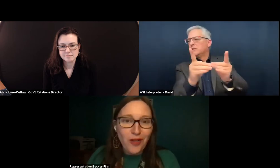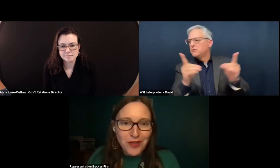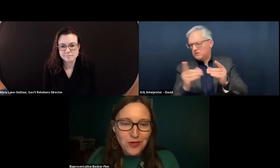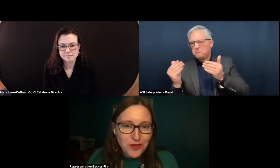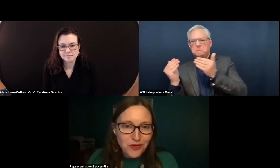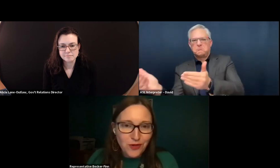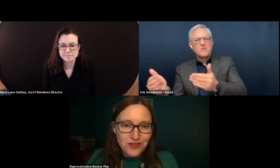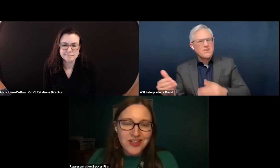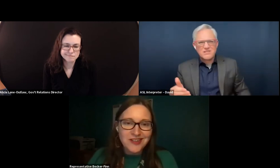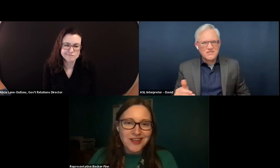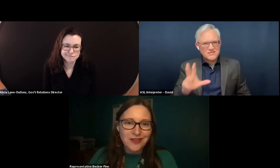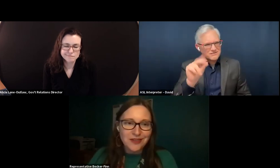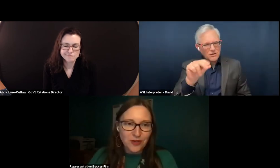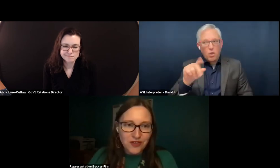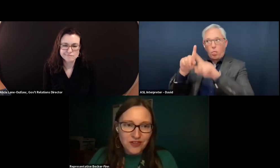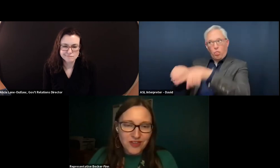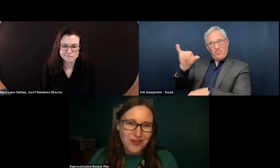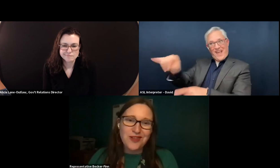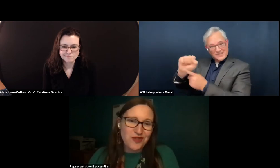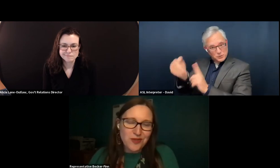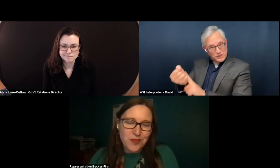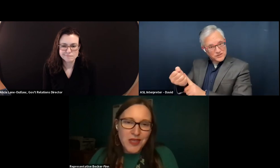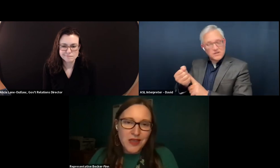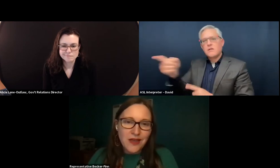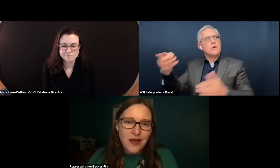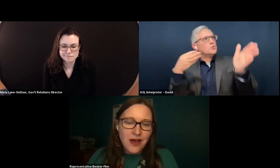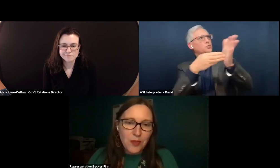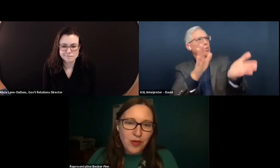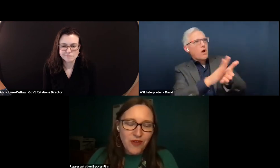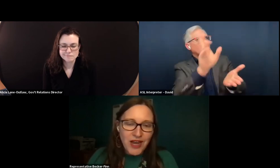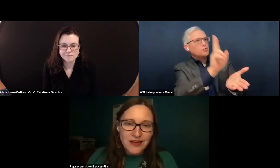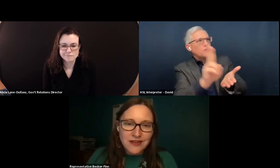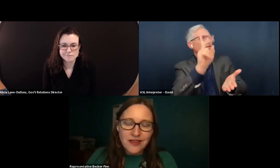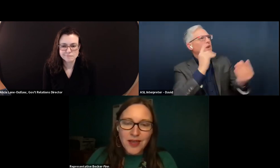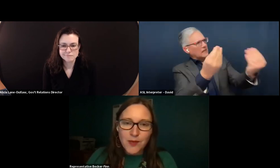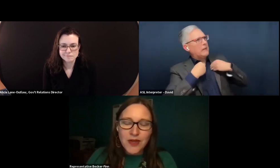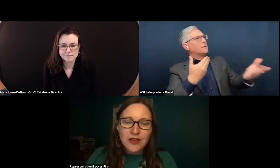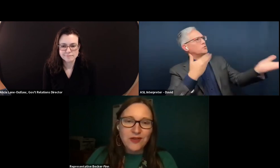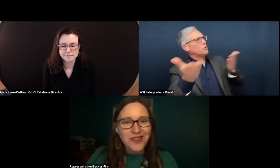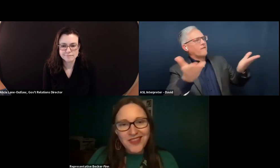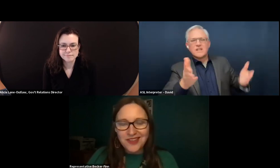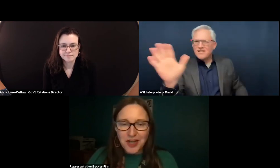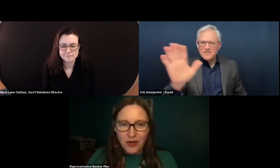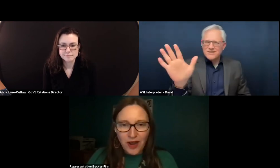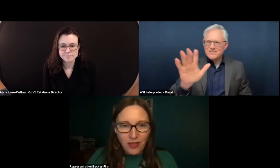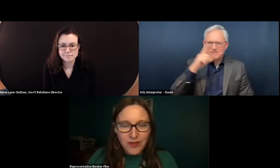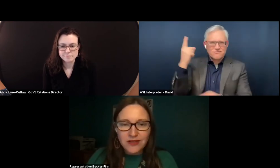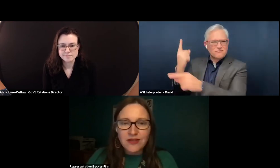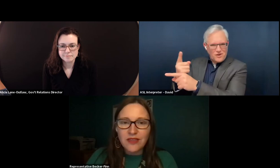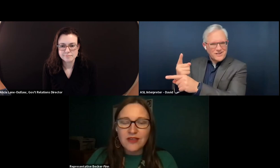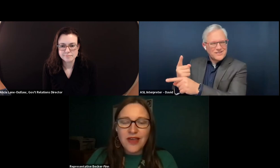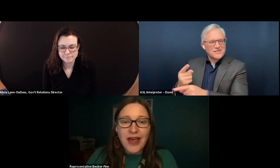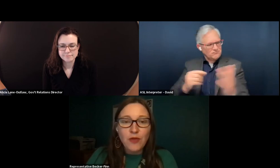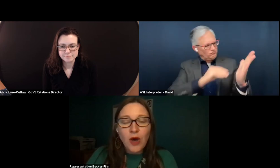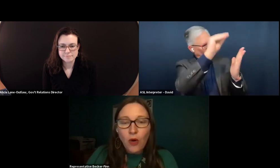their college or university to get the services that really should be provided to them. So I think that's another element